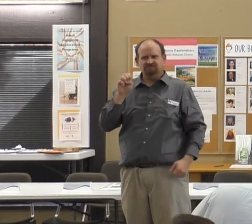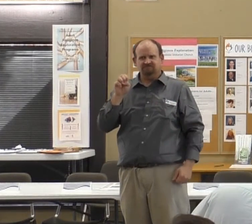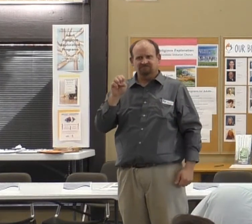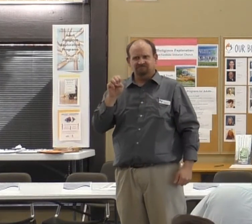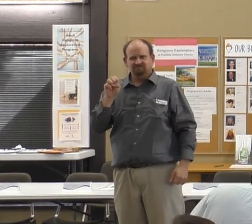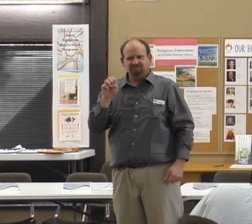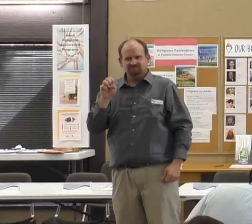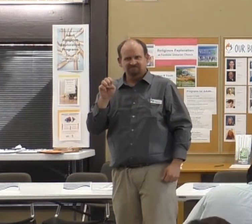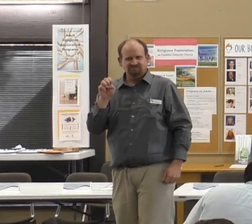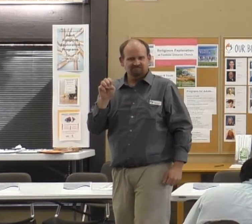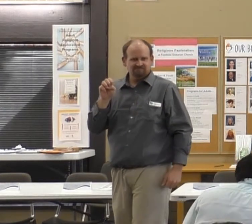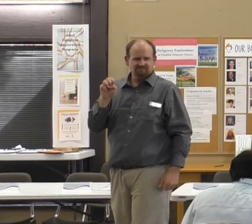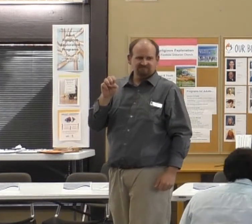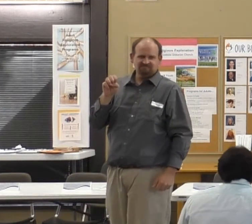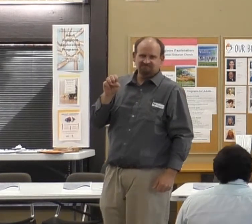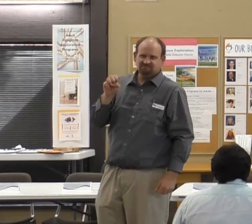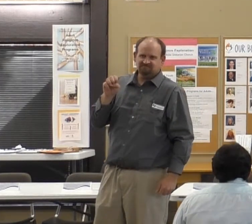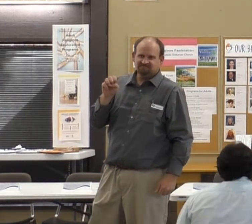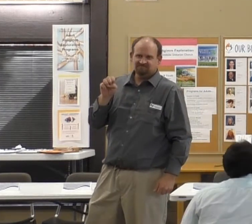So really,